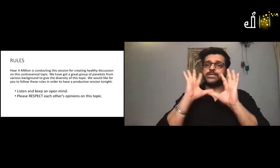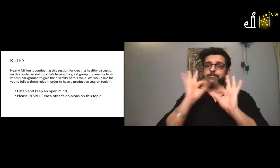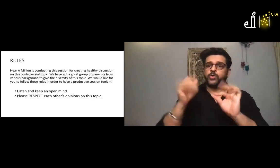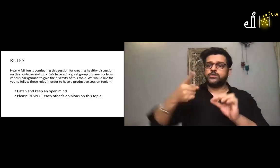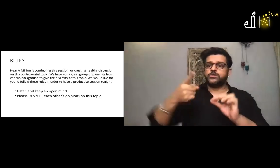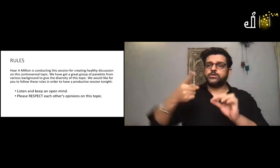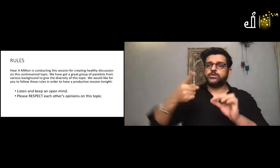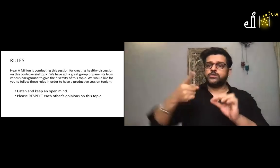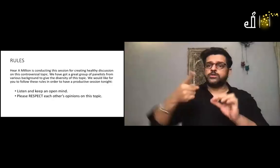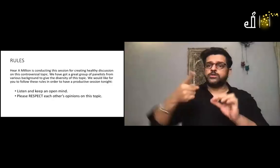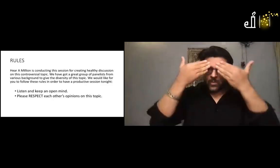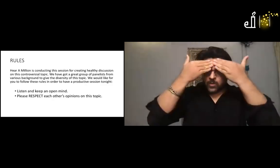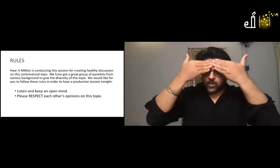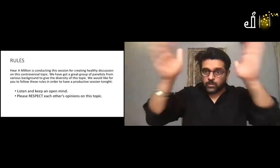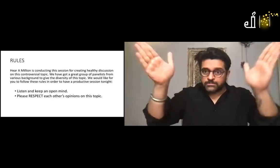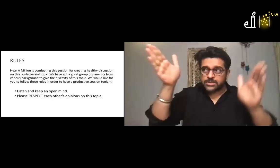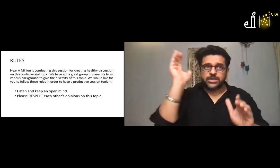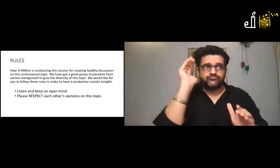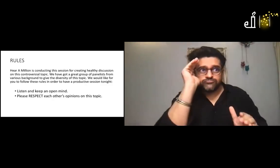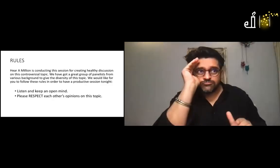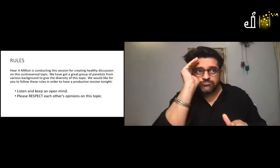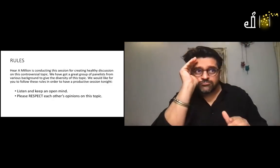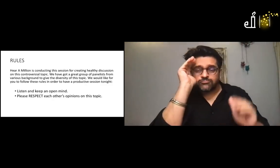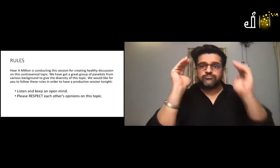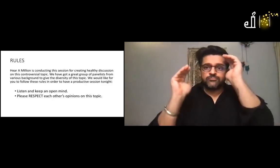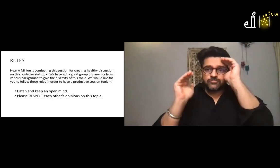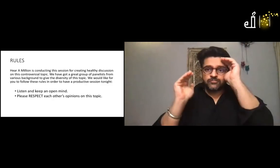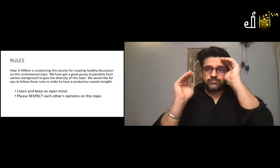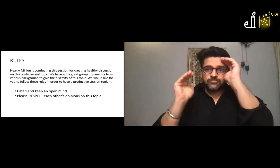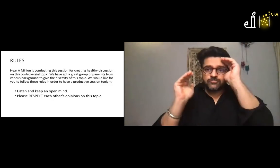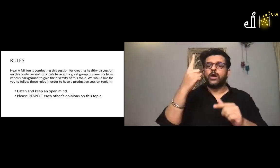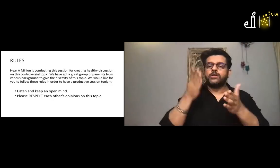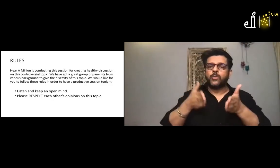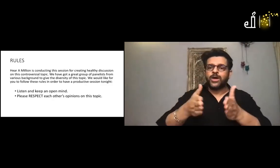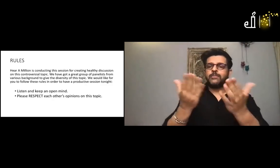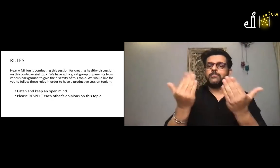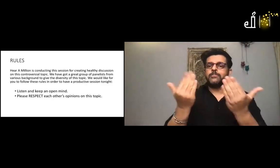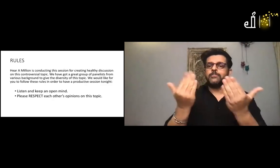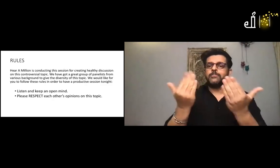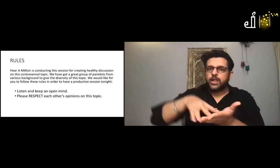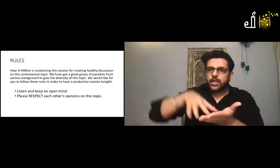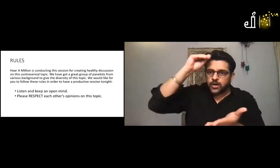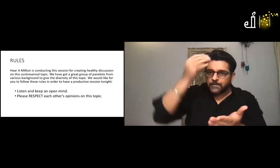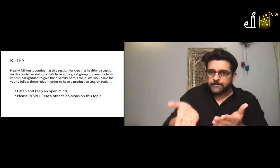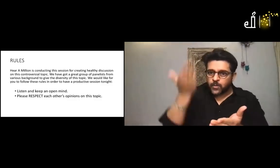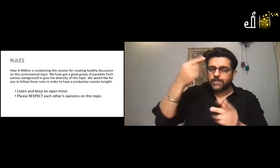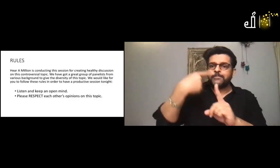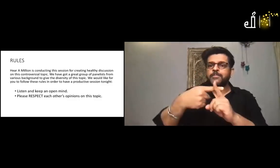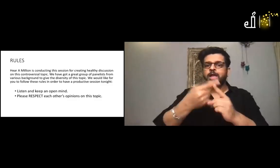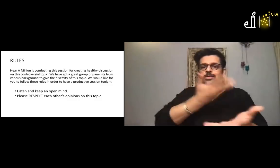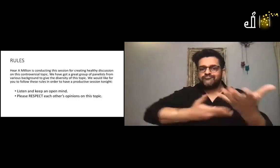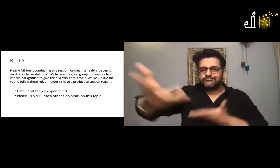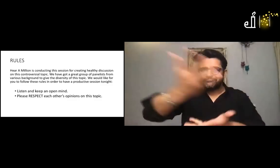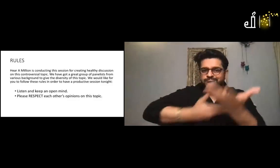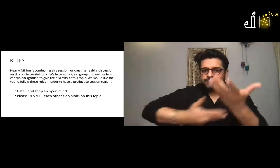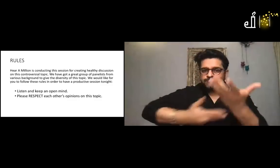And whatever people will be sharing their stories, let's just listen to it with an open mind and be respectful. One way we